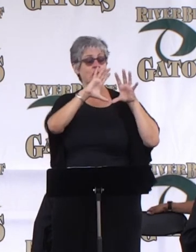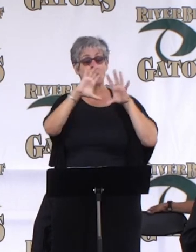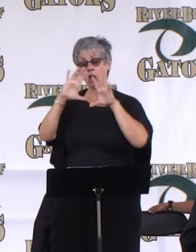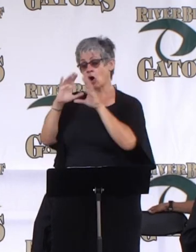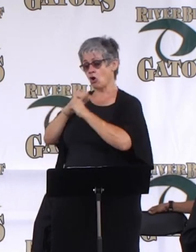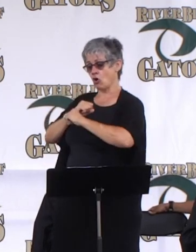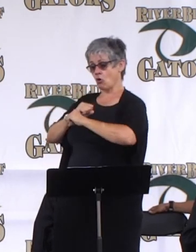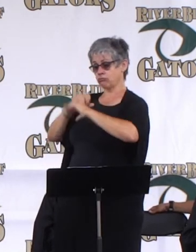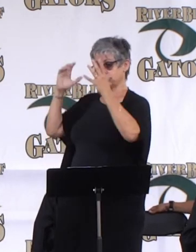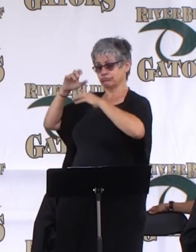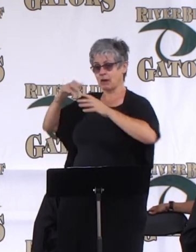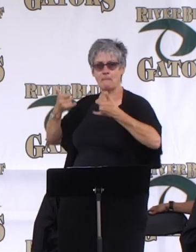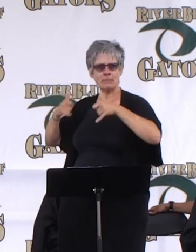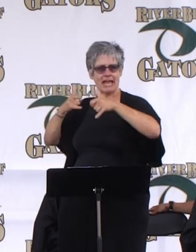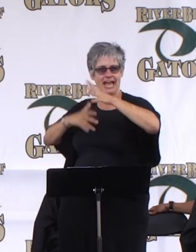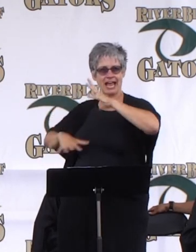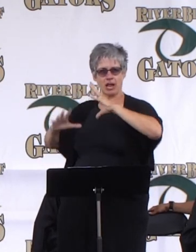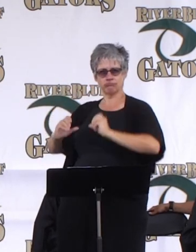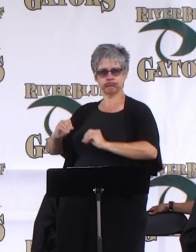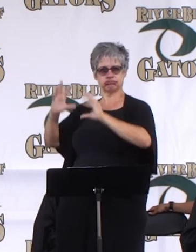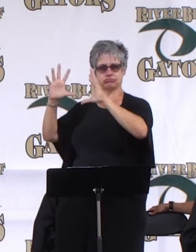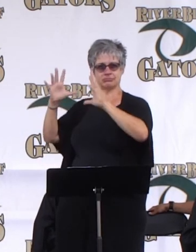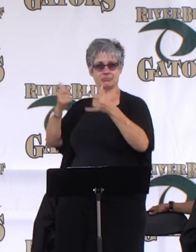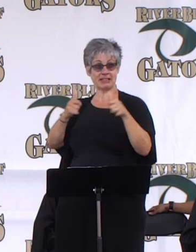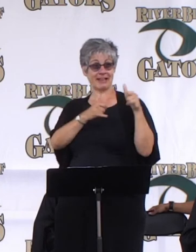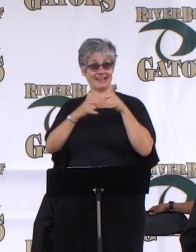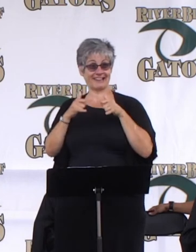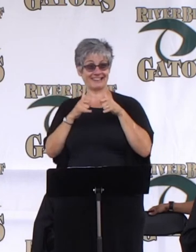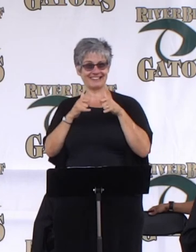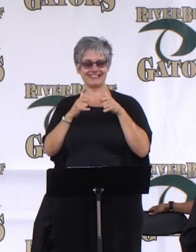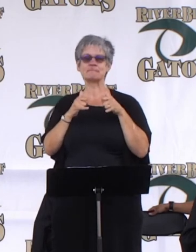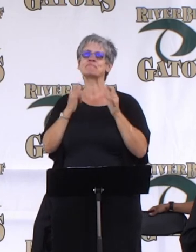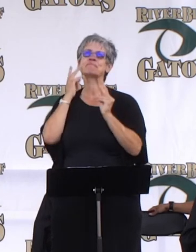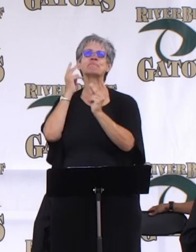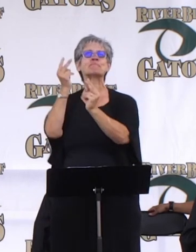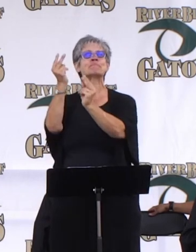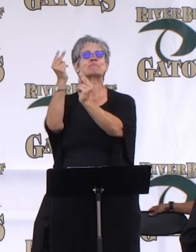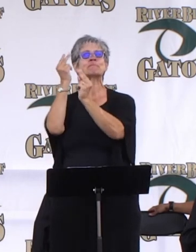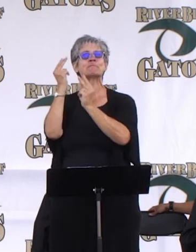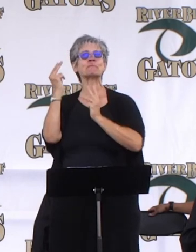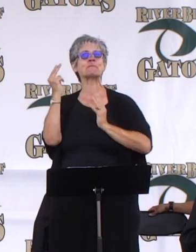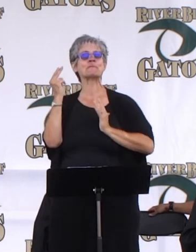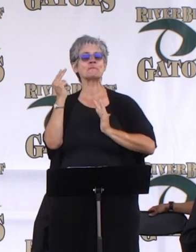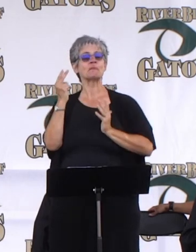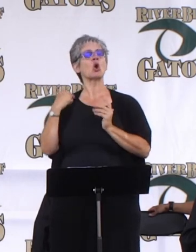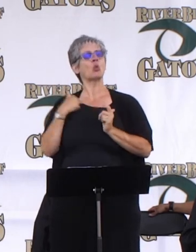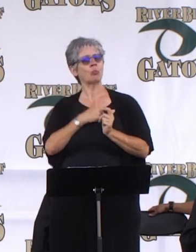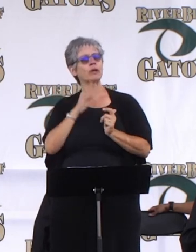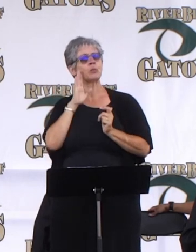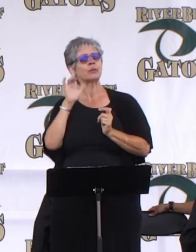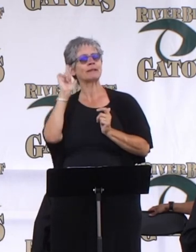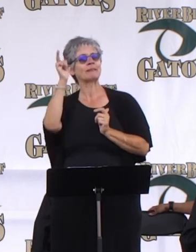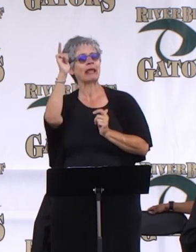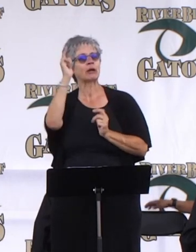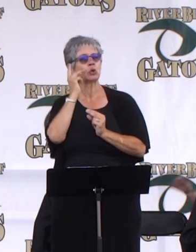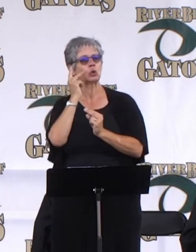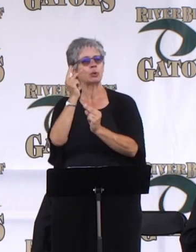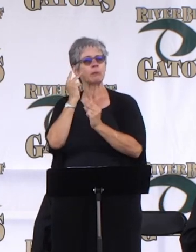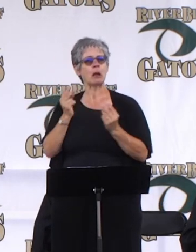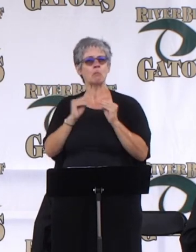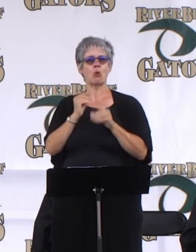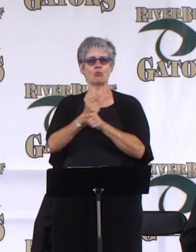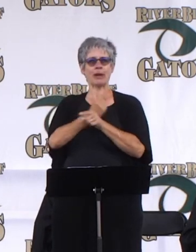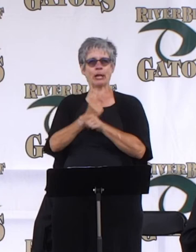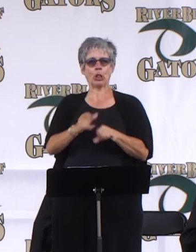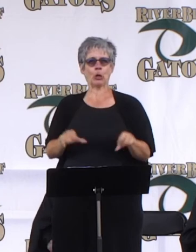While these snapshots may seem more memorable today, we will nostalgically look back on the more mundane moments of our time at the Bluff in the coming